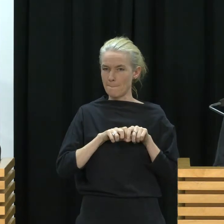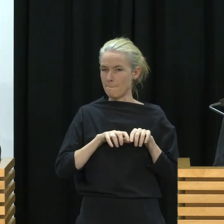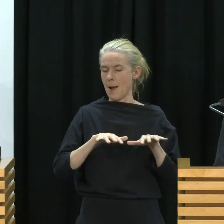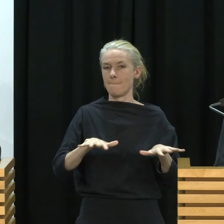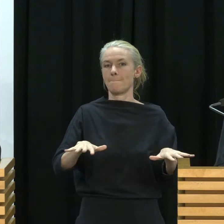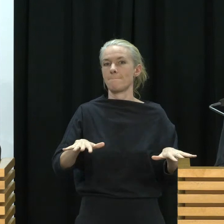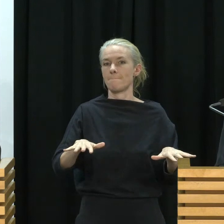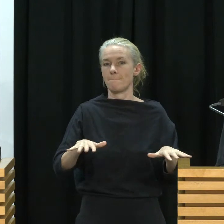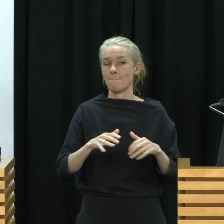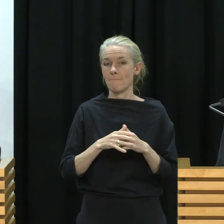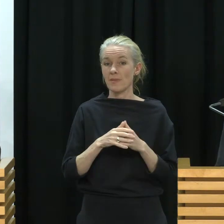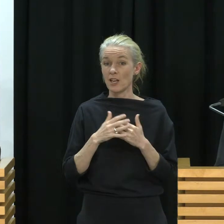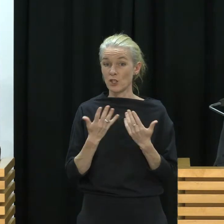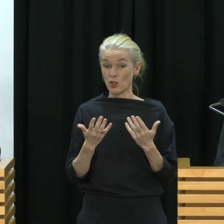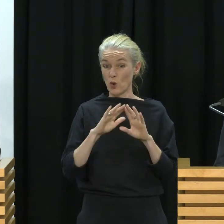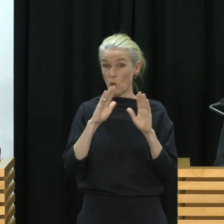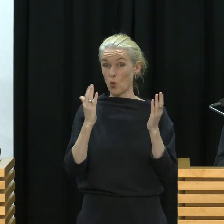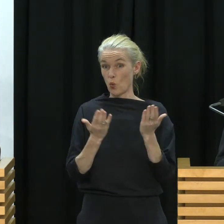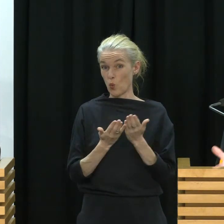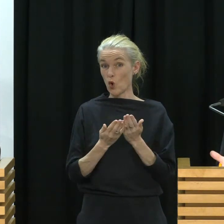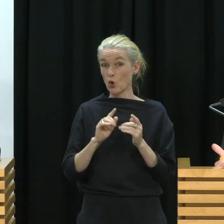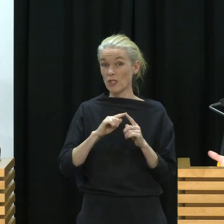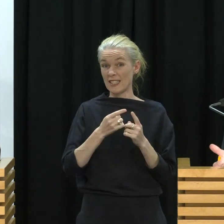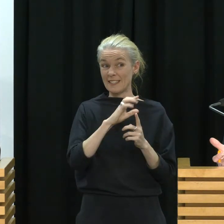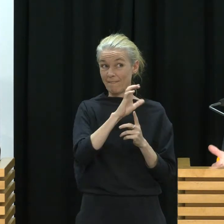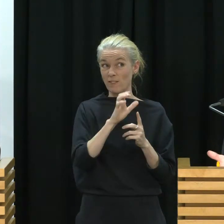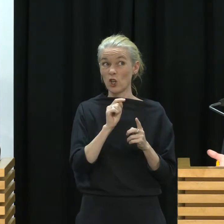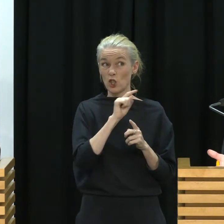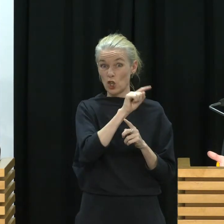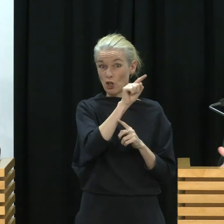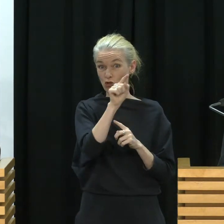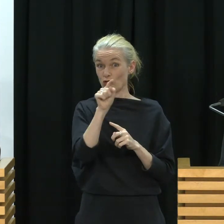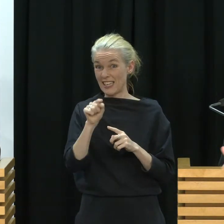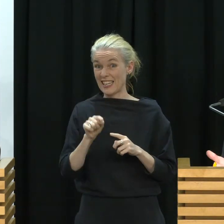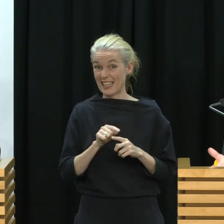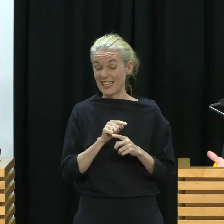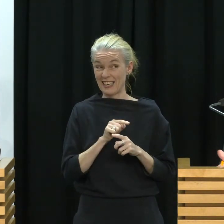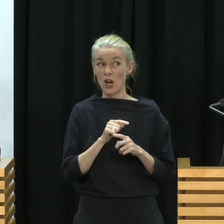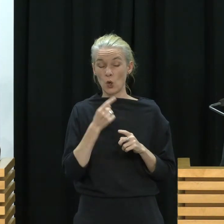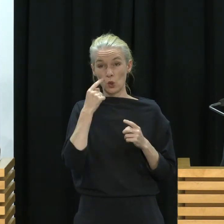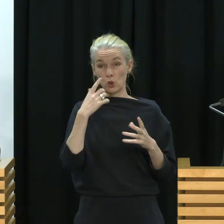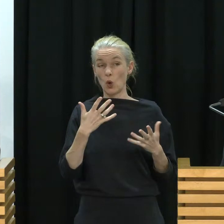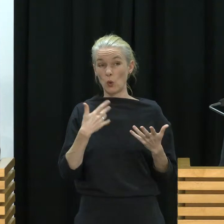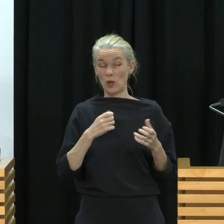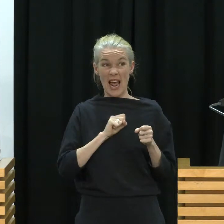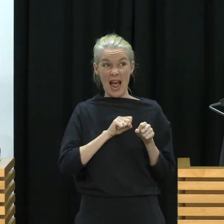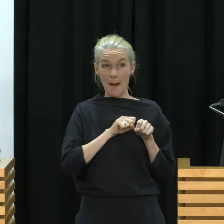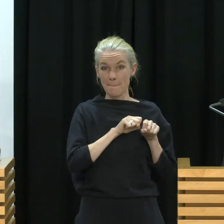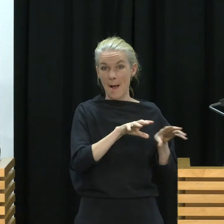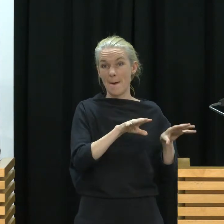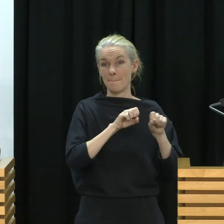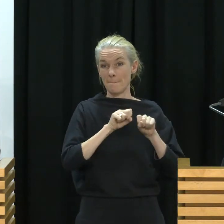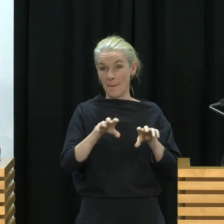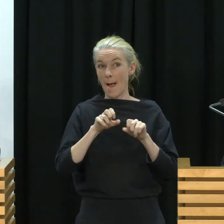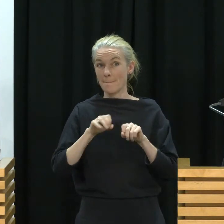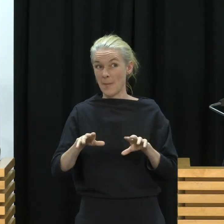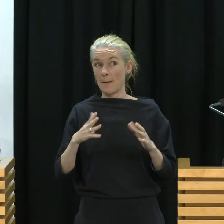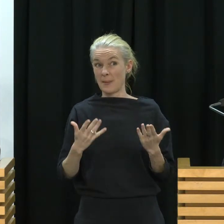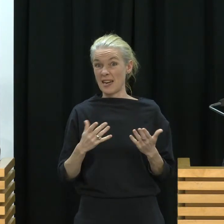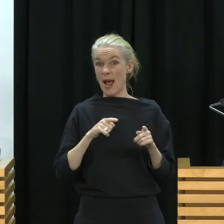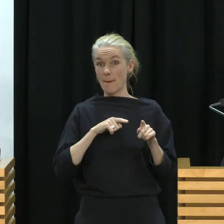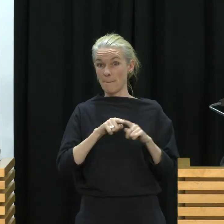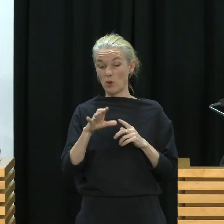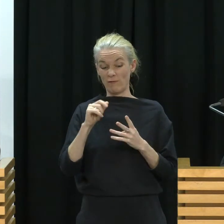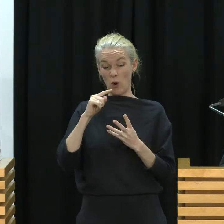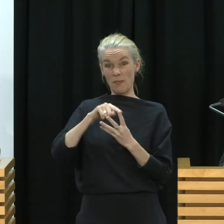upswing in cases with very high proportion of cases, almost all of them now being this new variant. So it